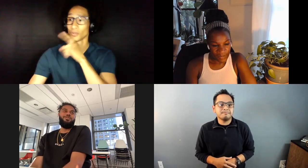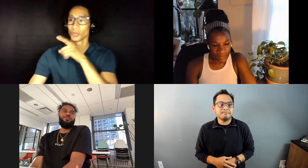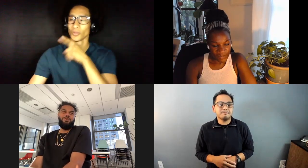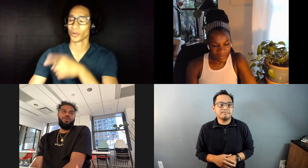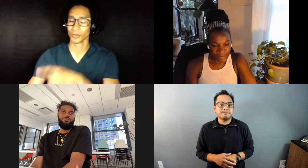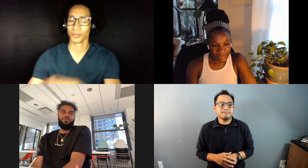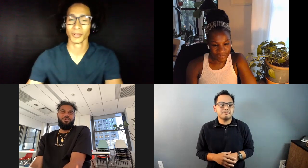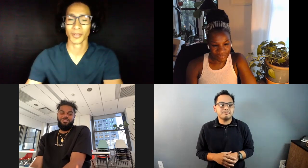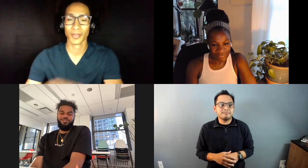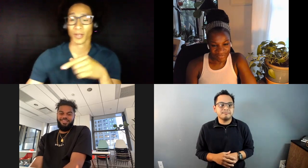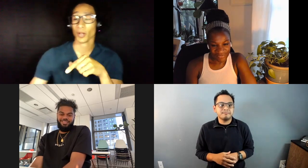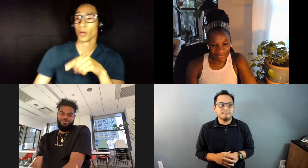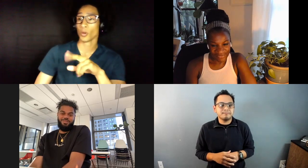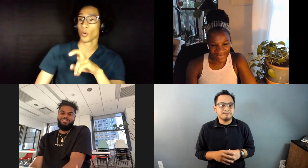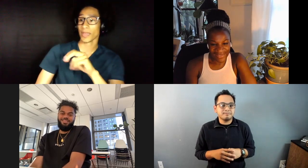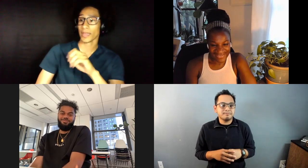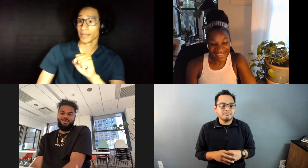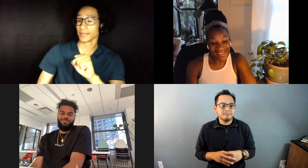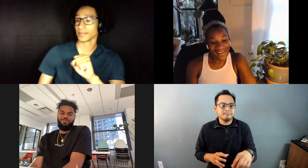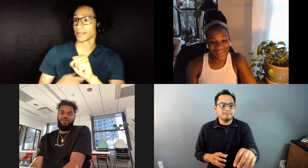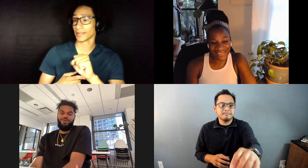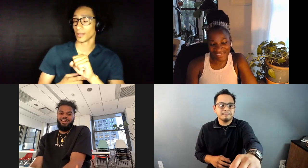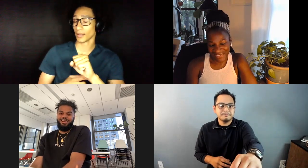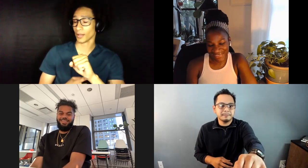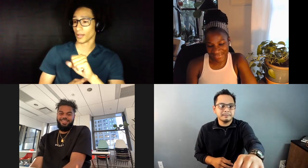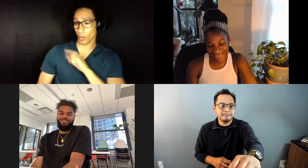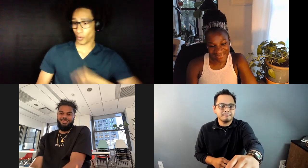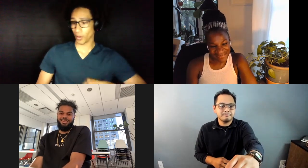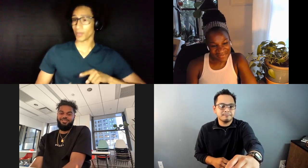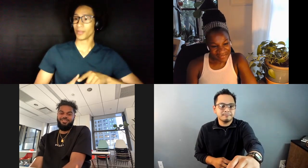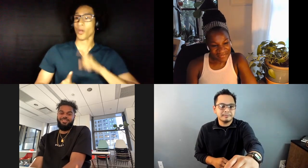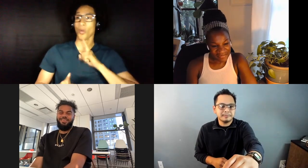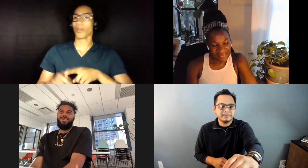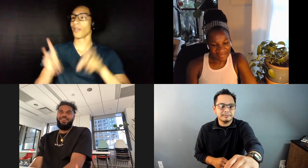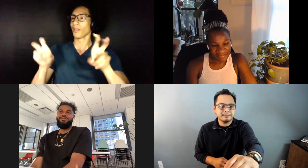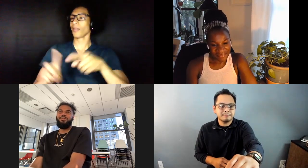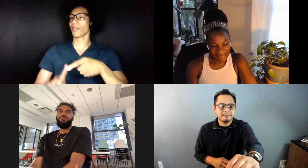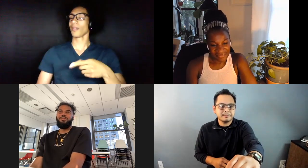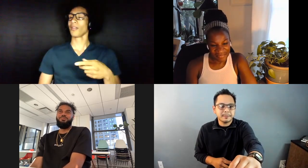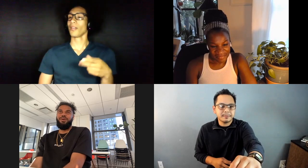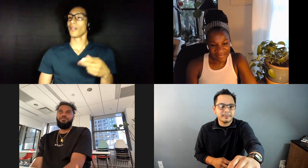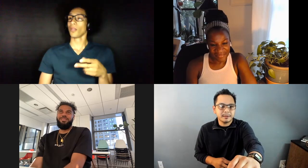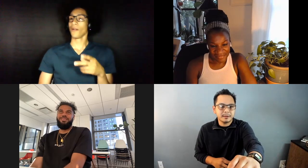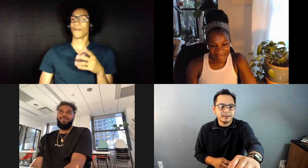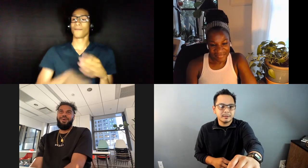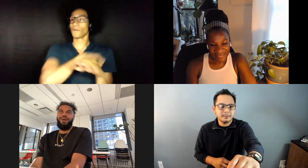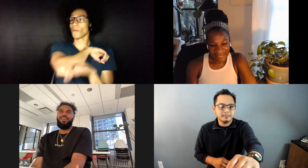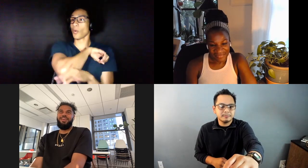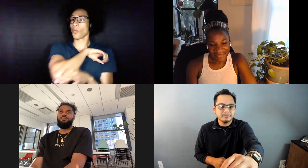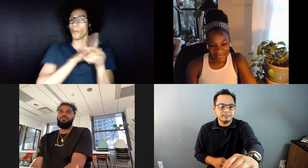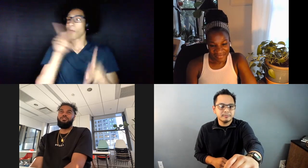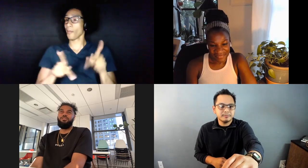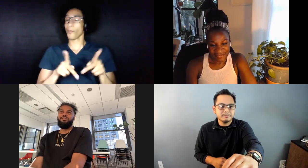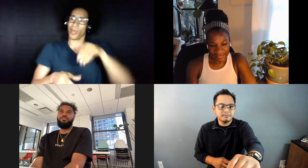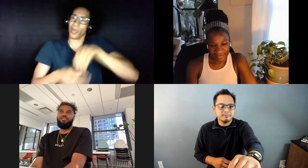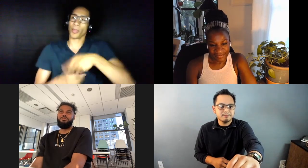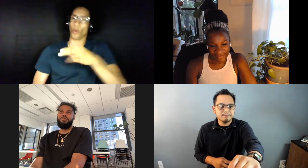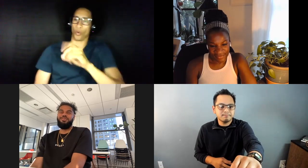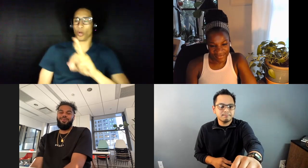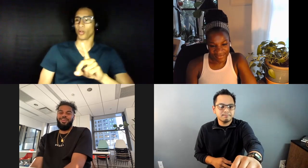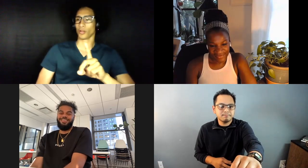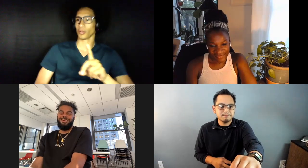and it was "It's Dark and Hell Is Hot" by DMX, and I just saw this cover, and I was like, "What is this?" And